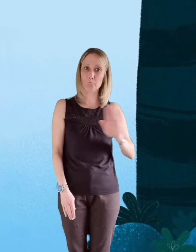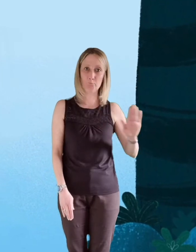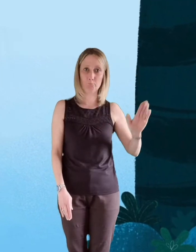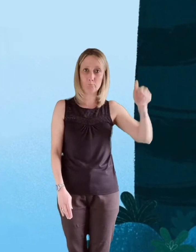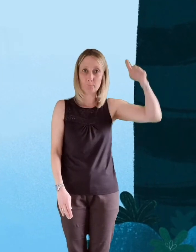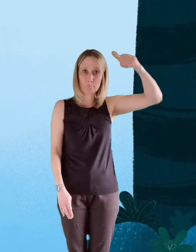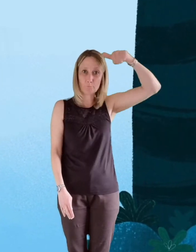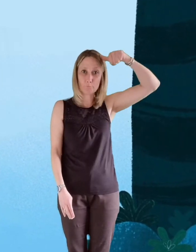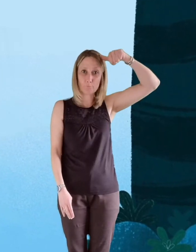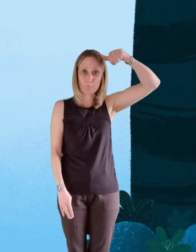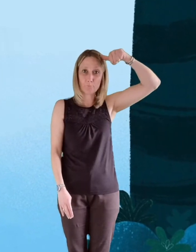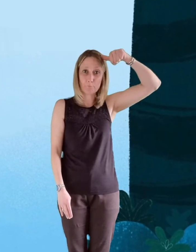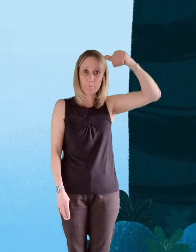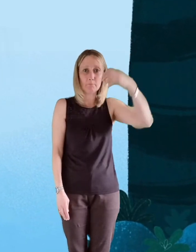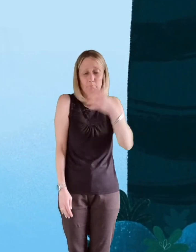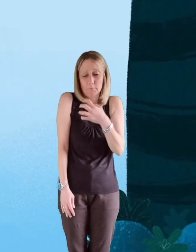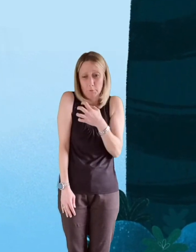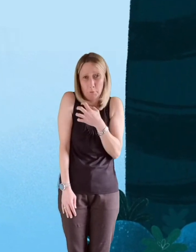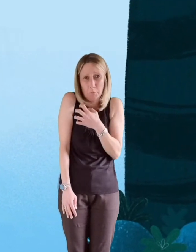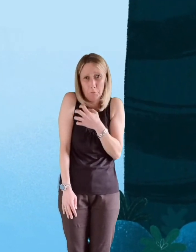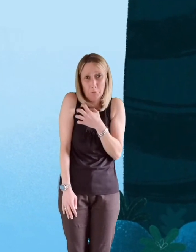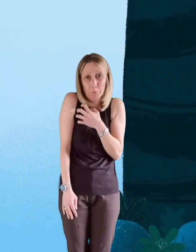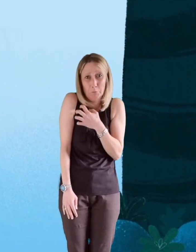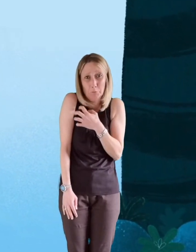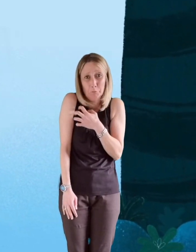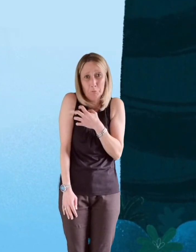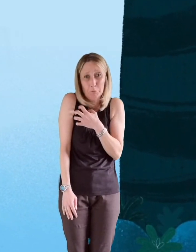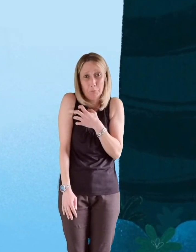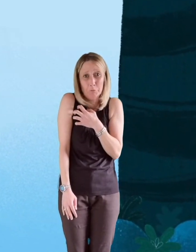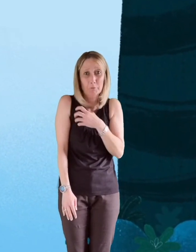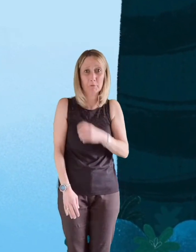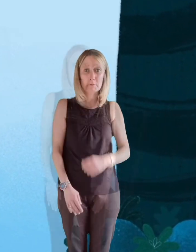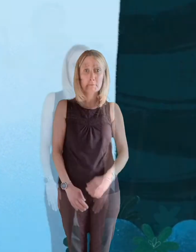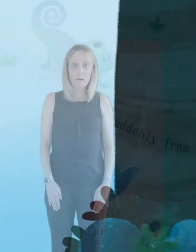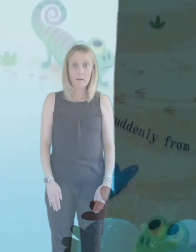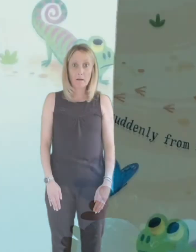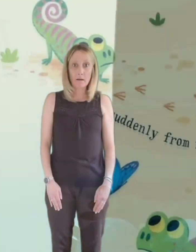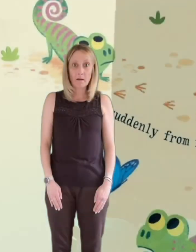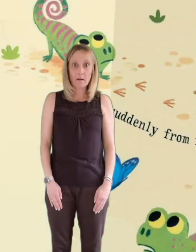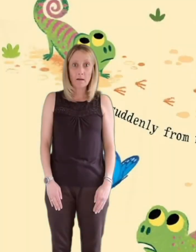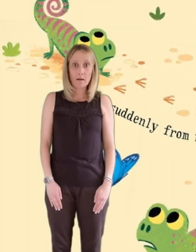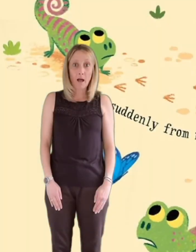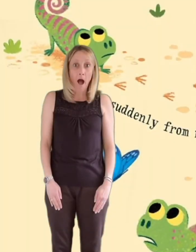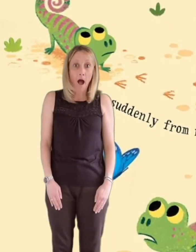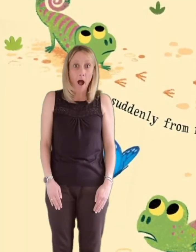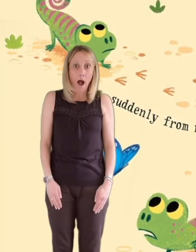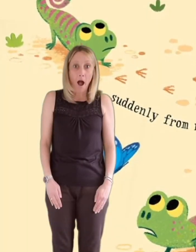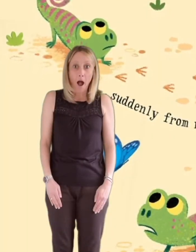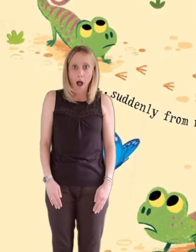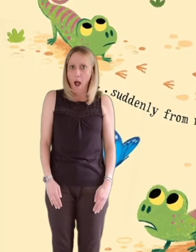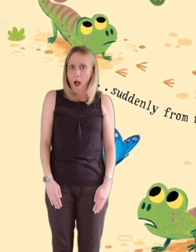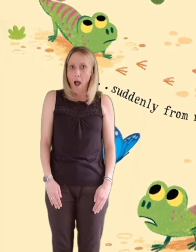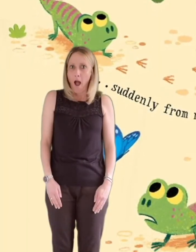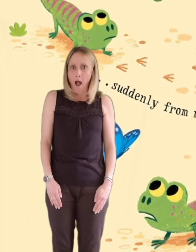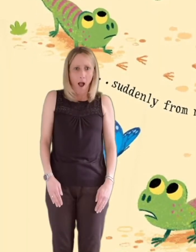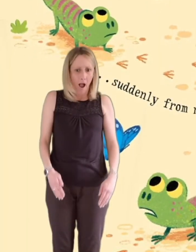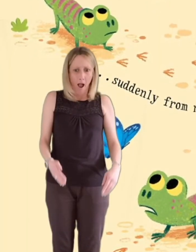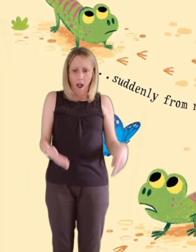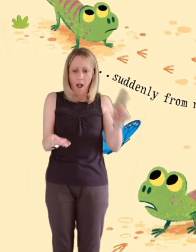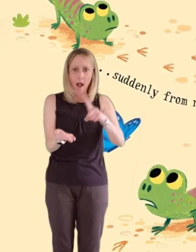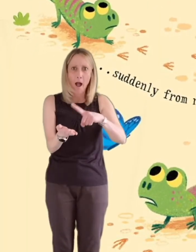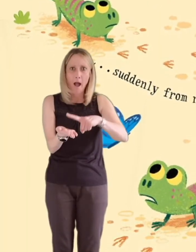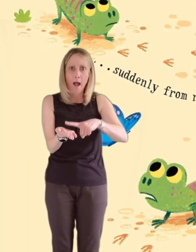Unexpected happenings, they made him feel quite scared. So when suddenly, from